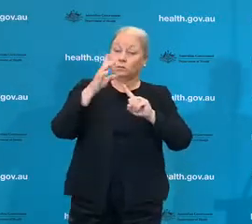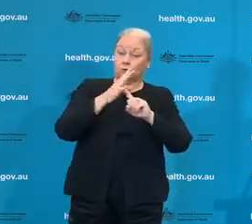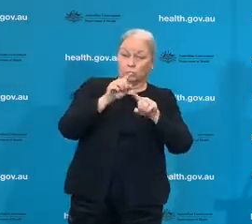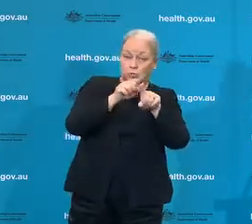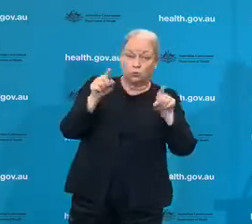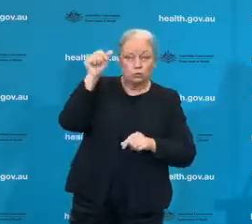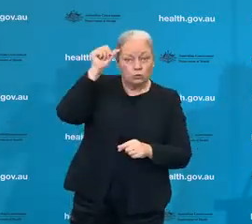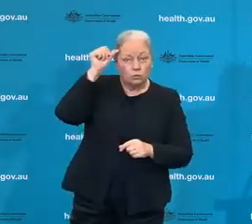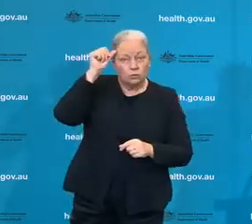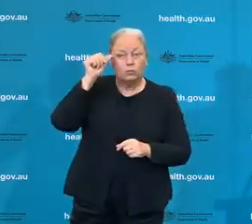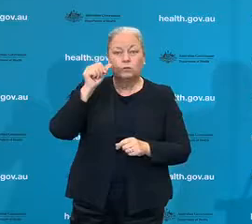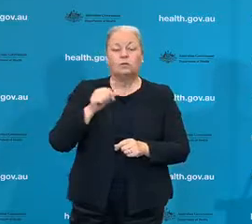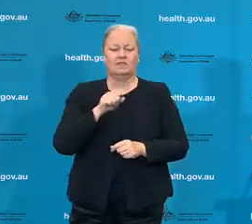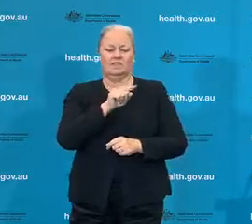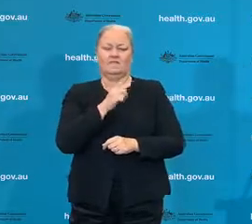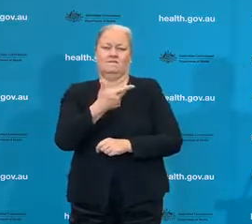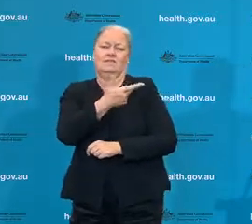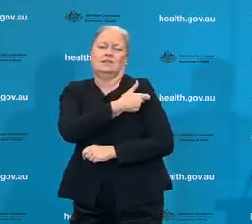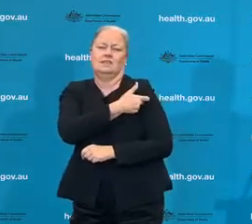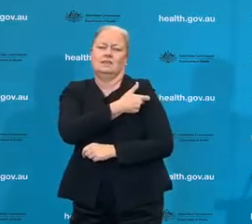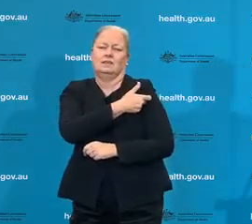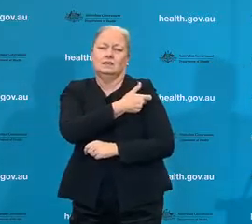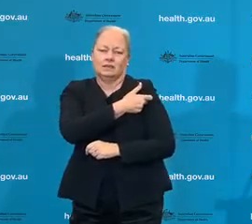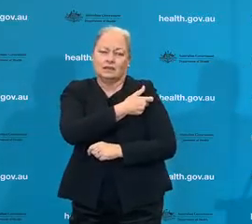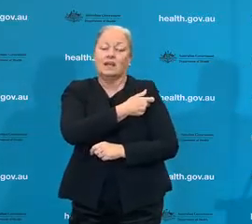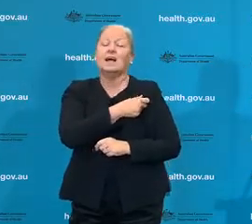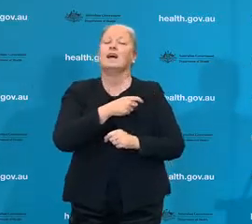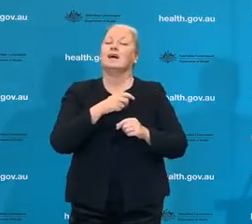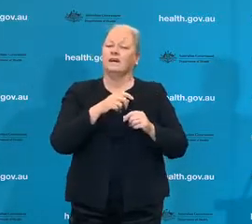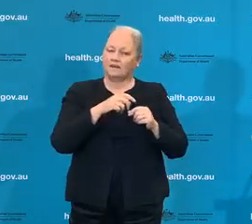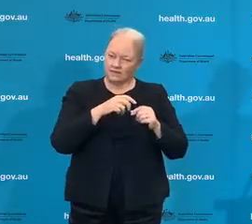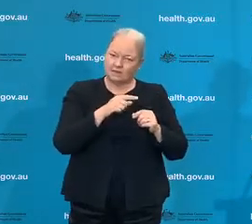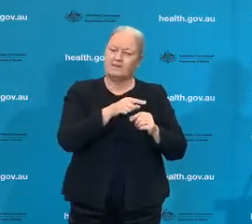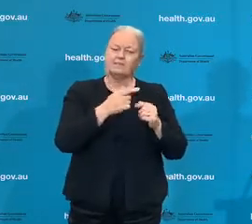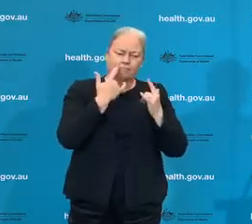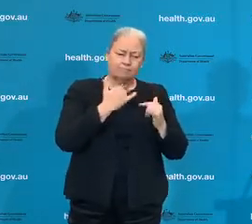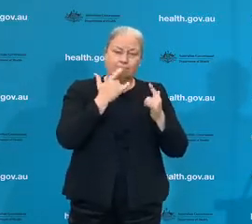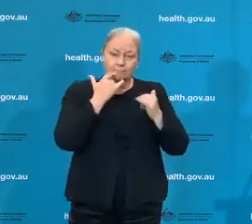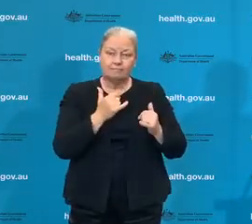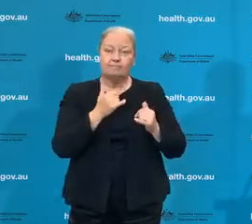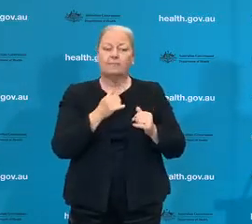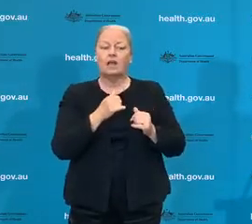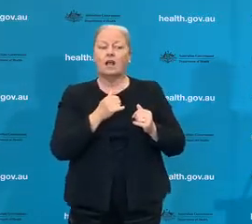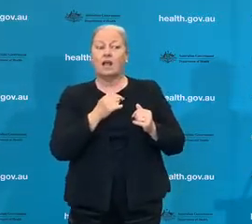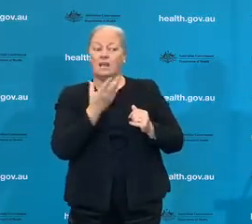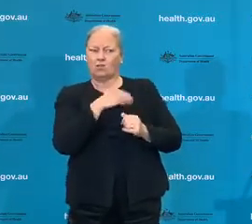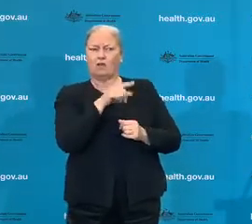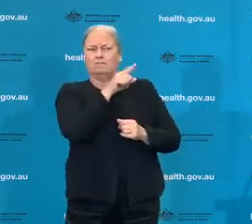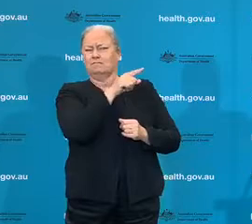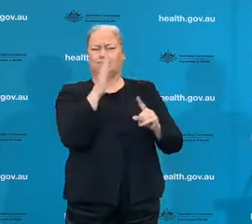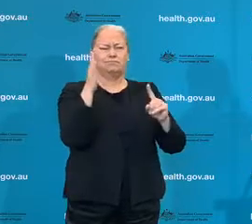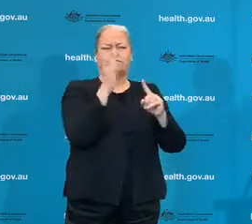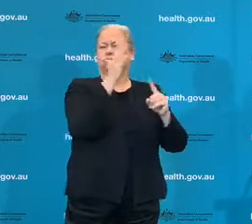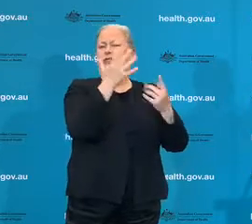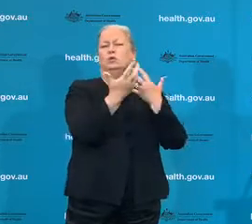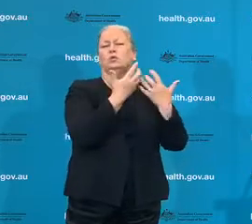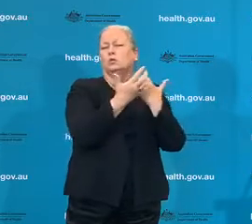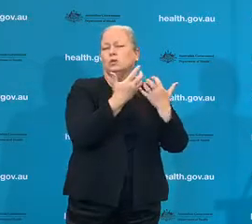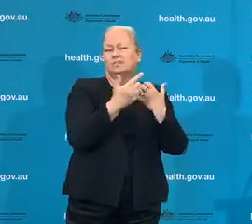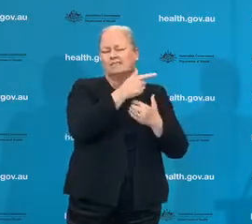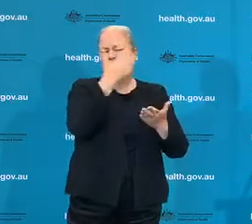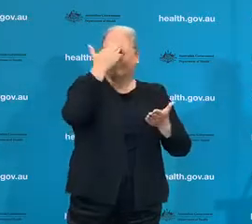is a vaccine that's being trialled by one of the world's leading universities, by some of the world's